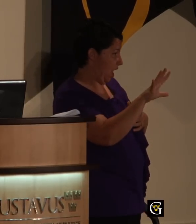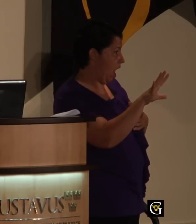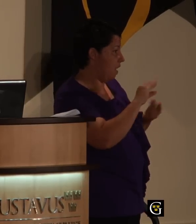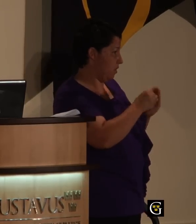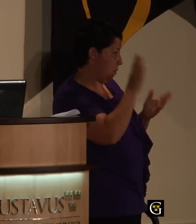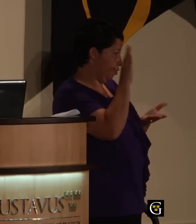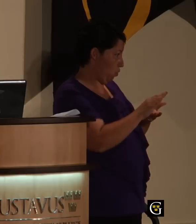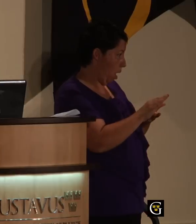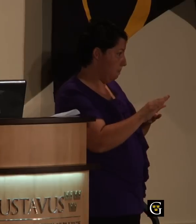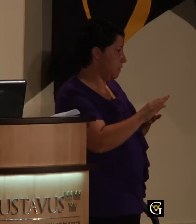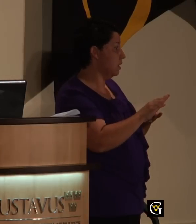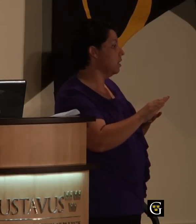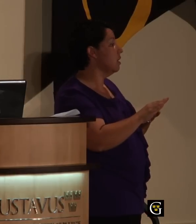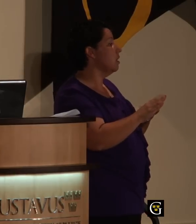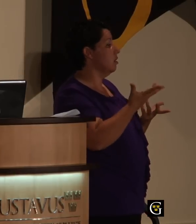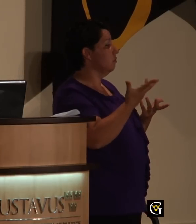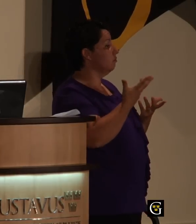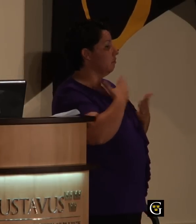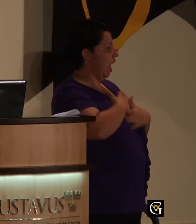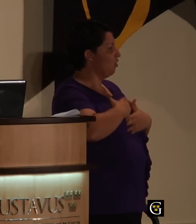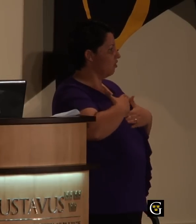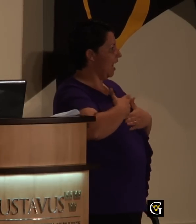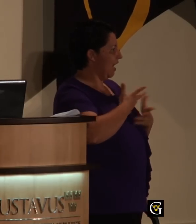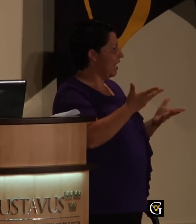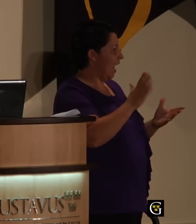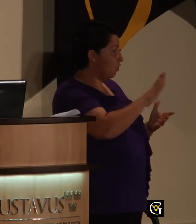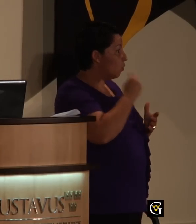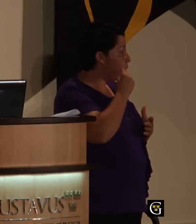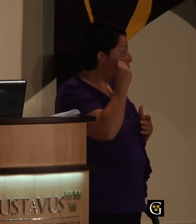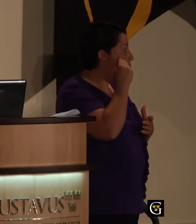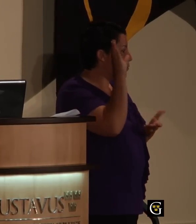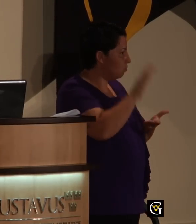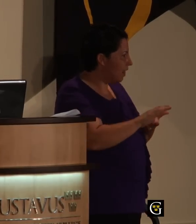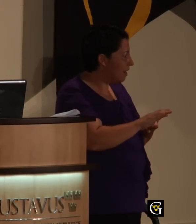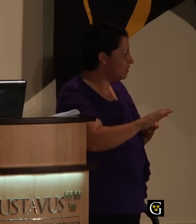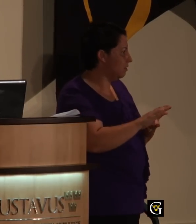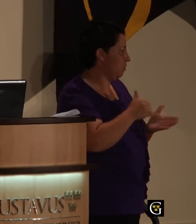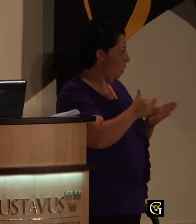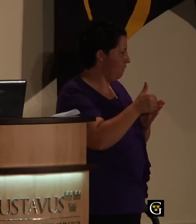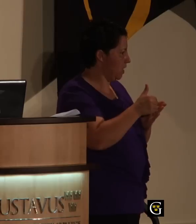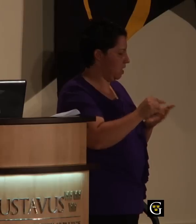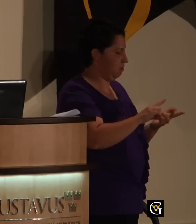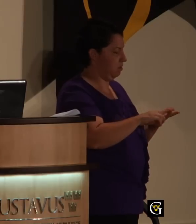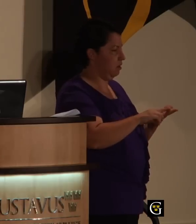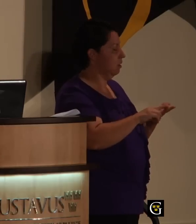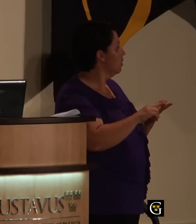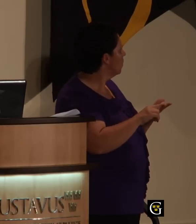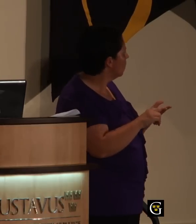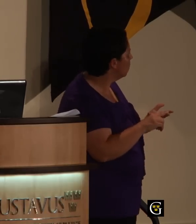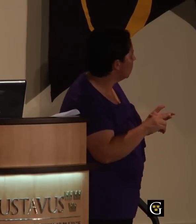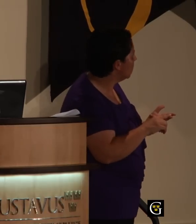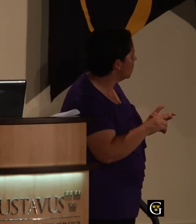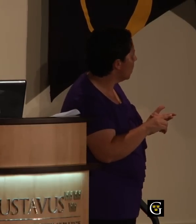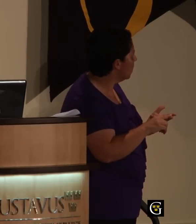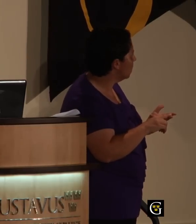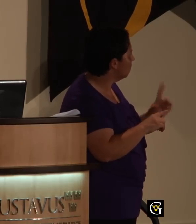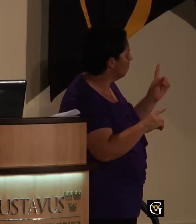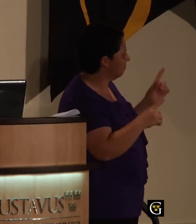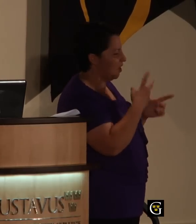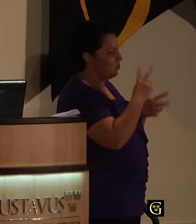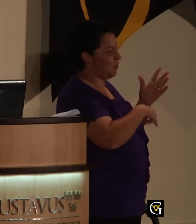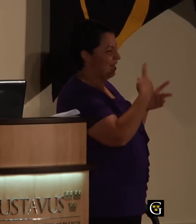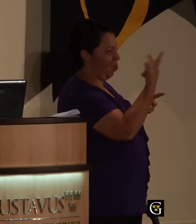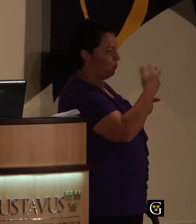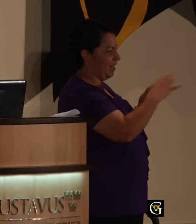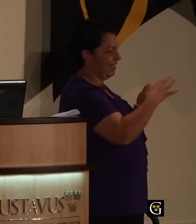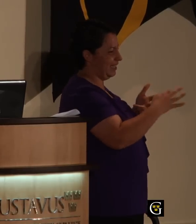often entertained at home dropped by half. The number of young people living alone in a triple. So a lot more